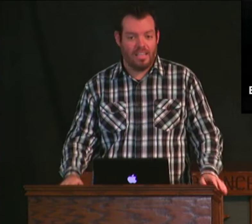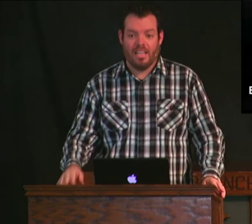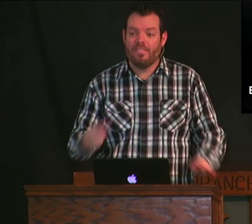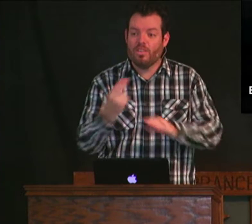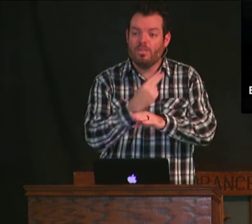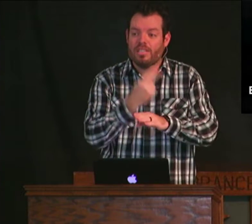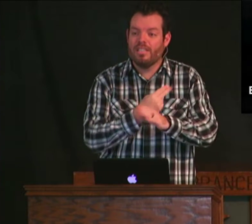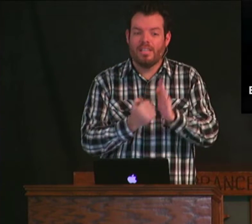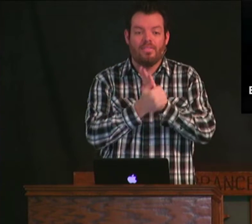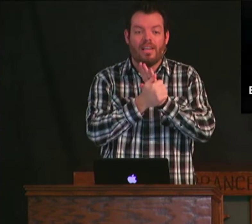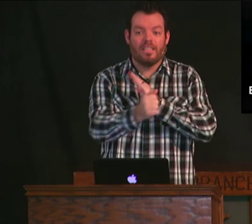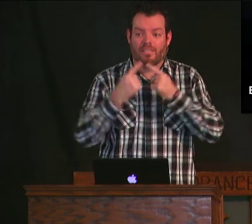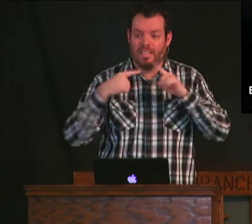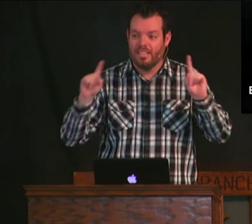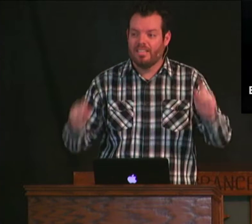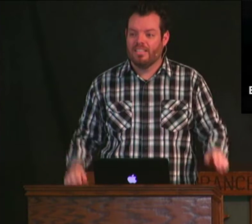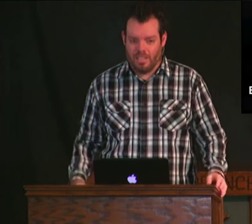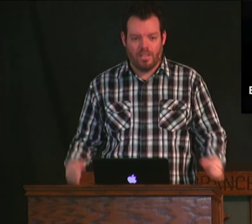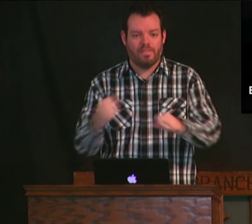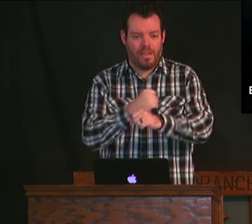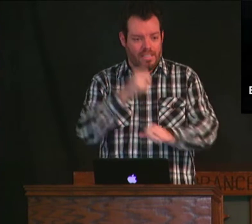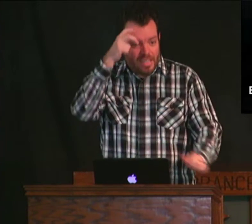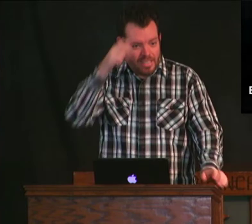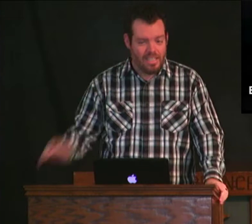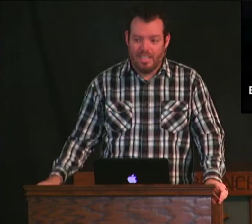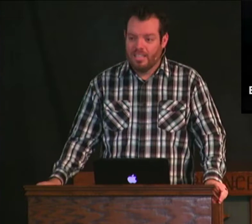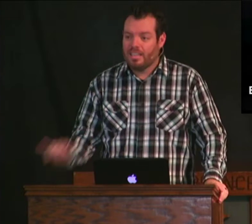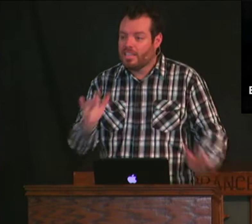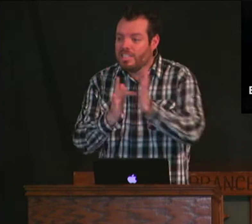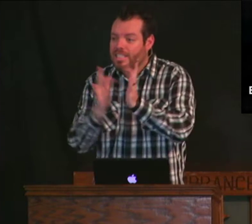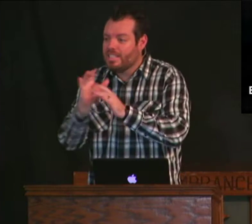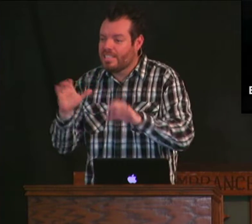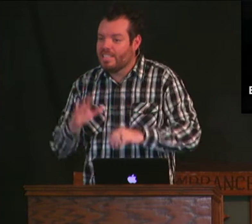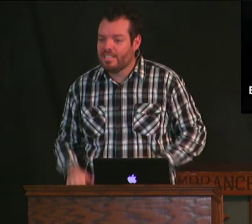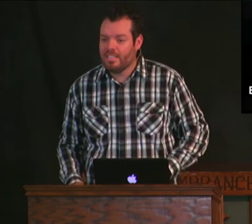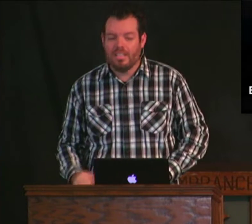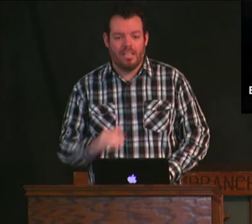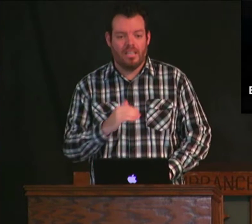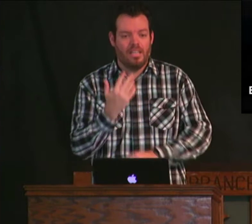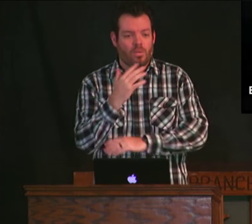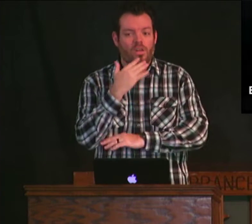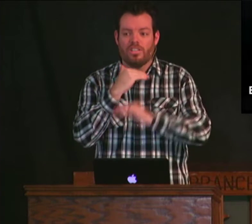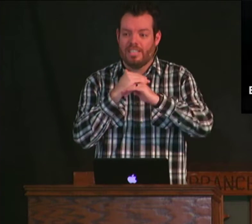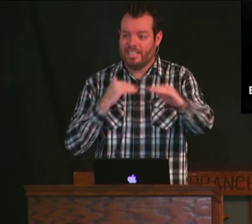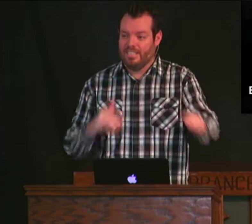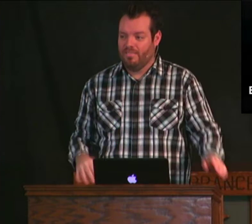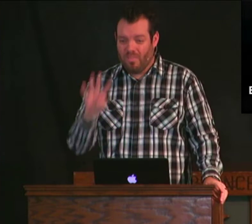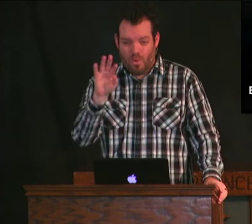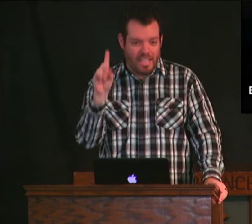If you use it effectively, you can fight Satan like Jesus did in the wilderness. For 40